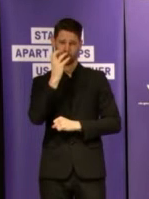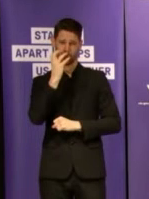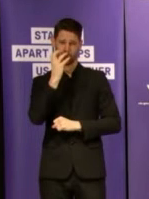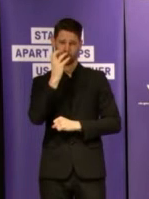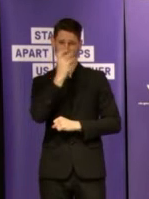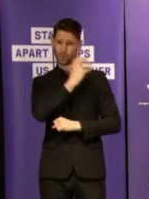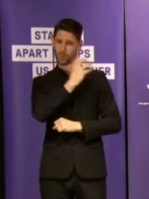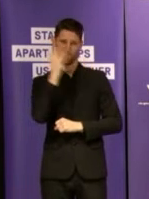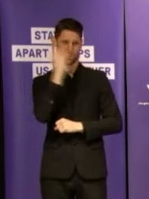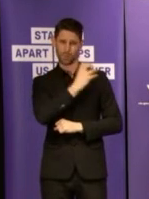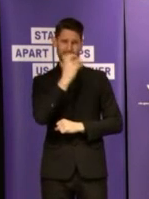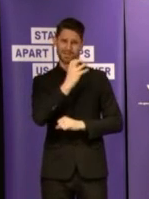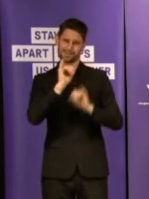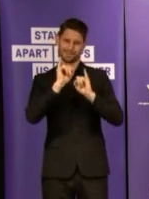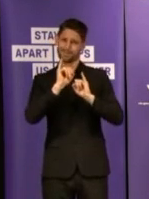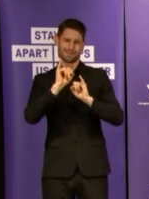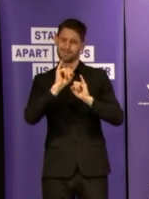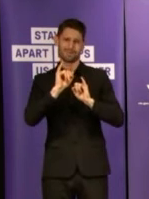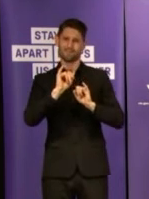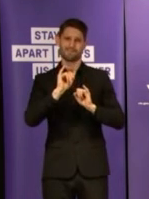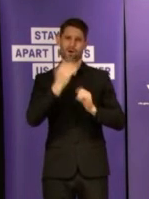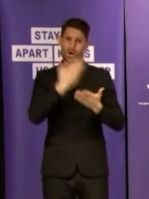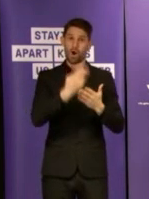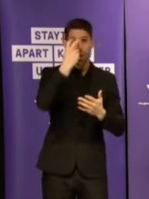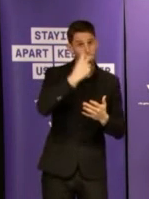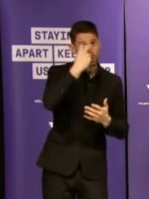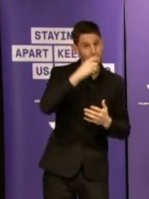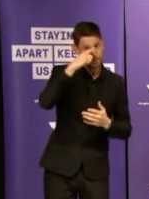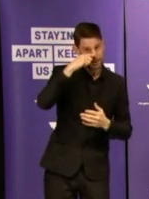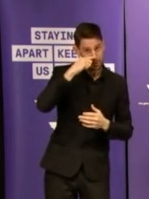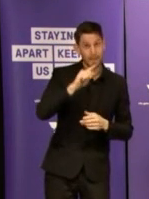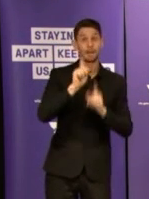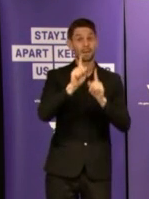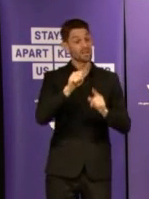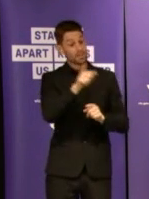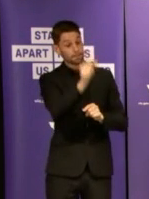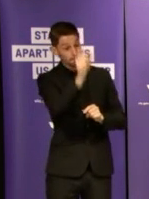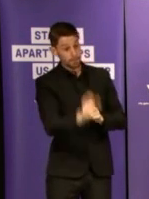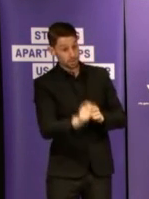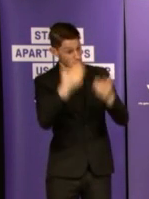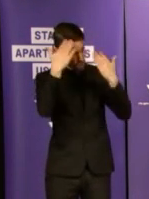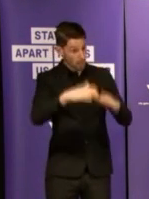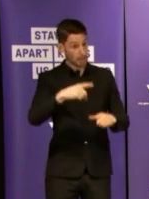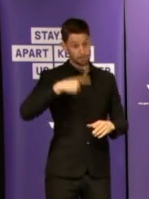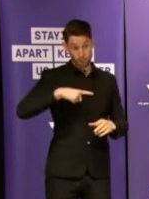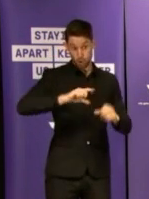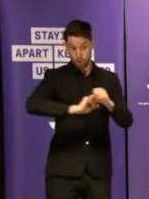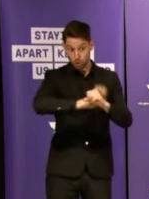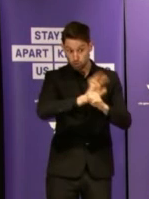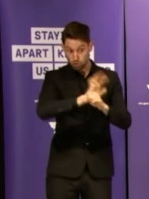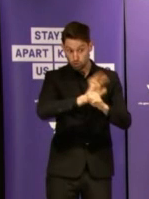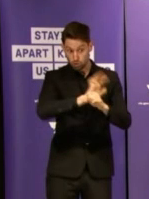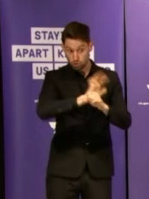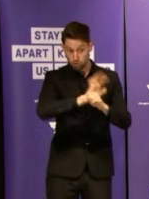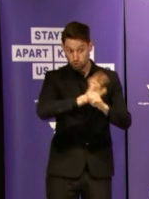home. But for classification purposes and reporting purposes, That's the definition. What's the latest